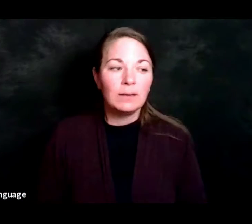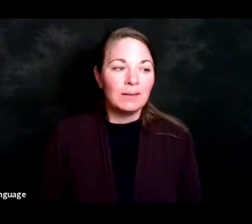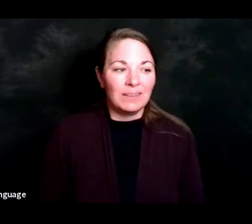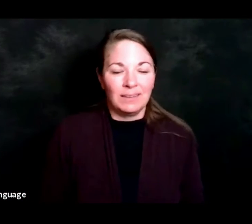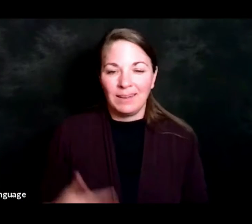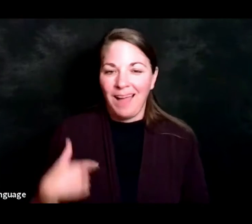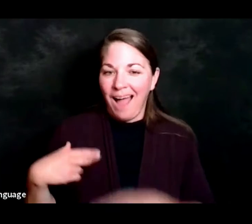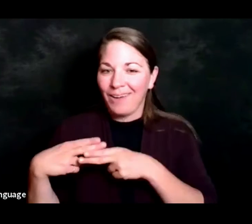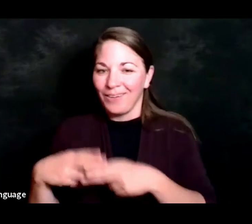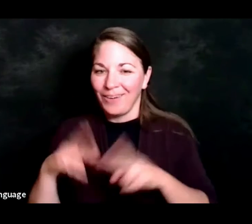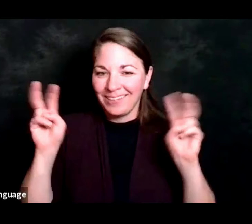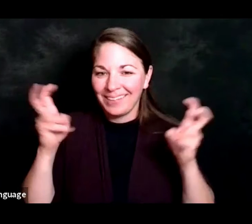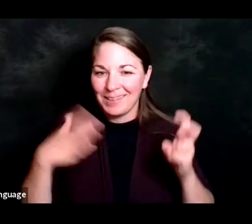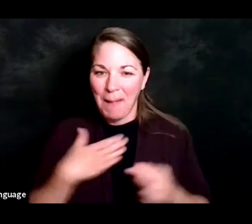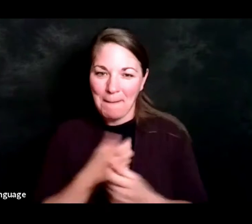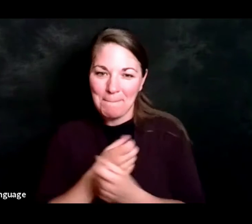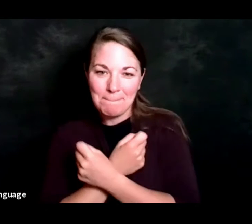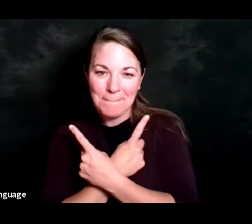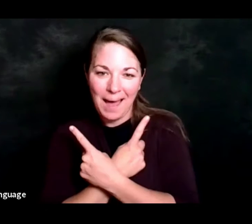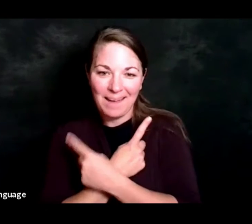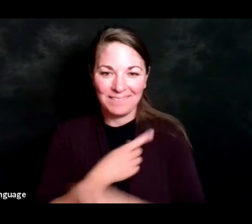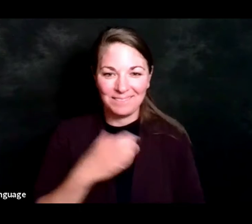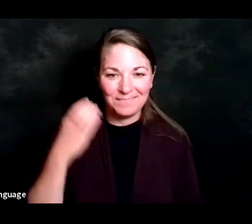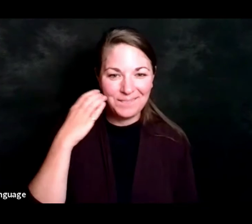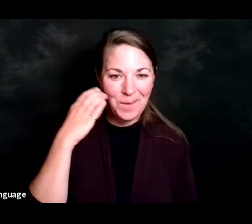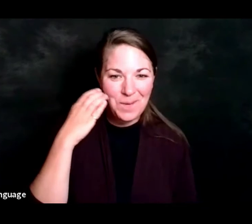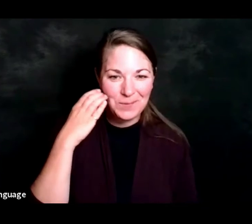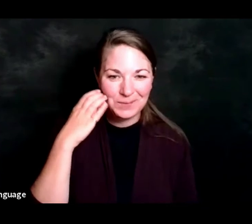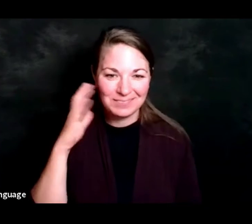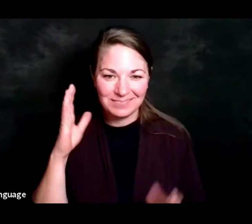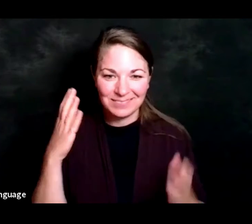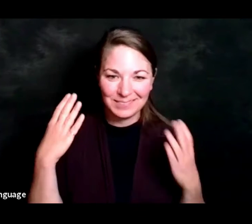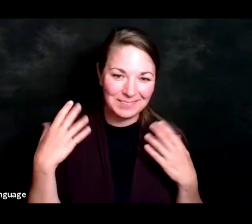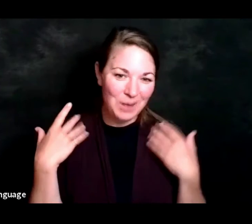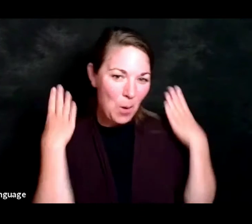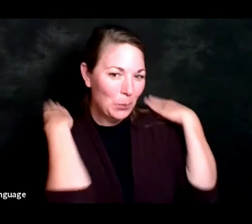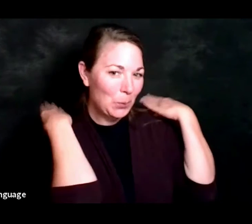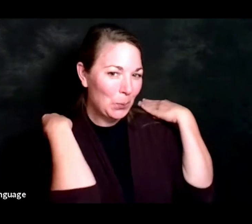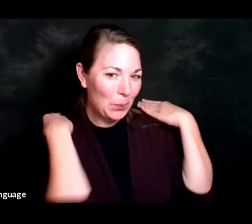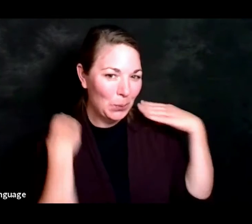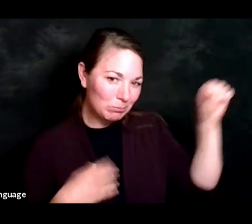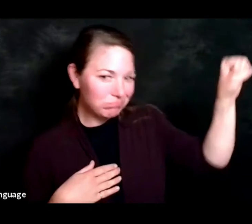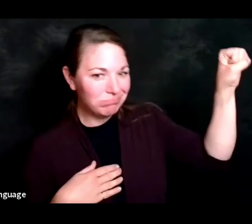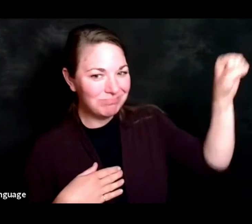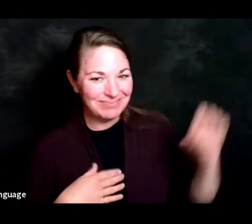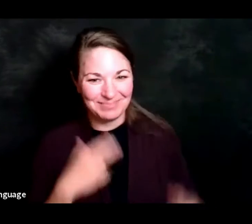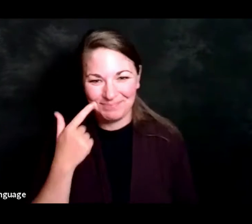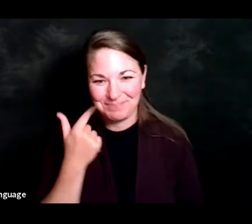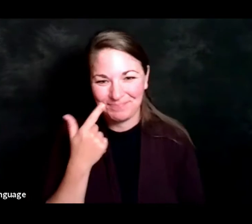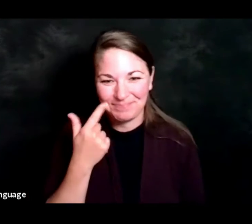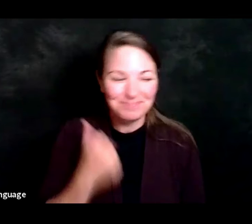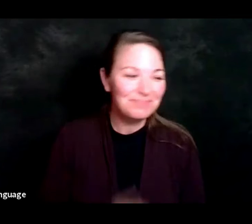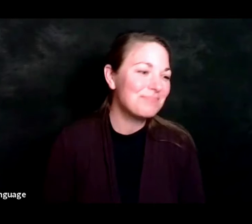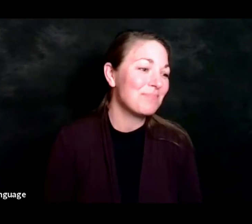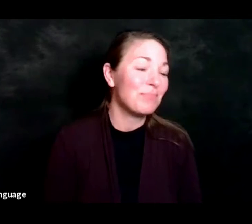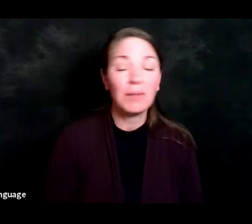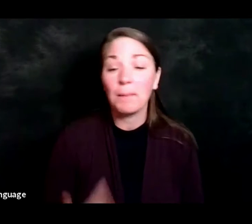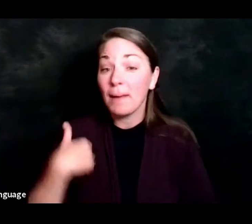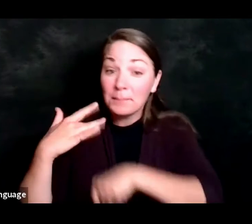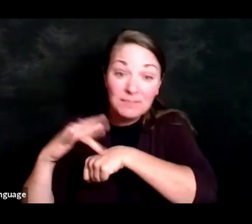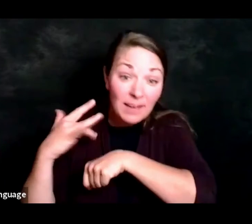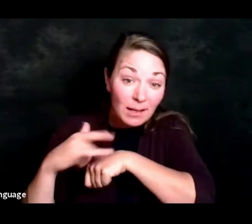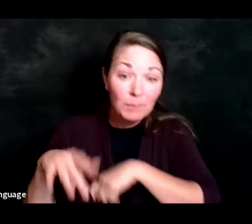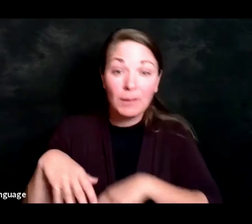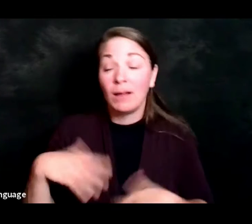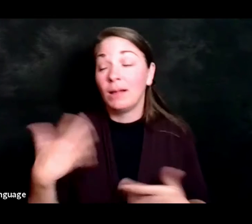phone. But I'm available for that and any technical